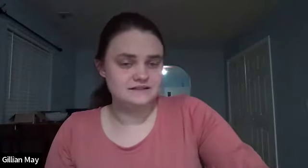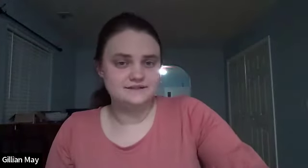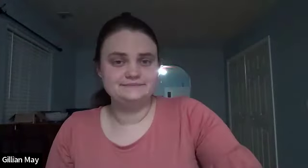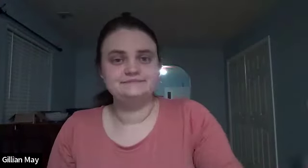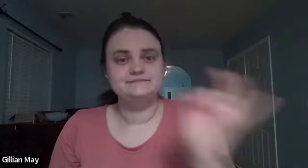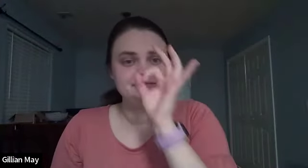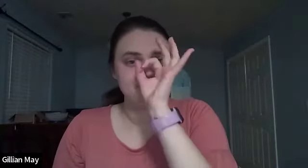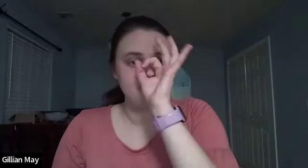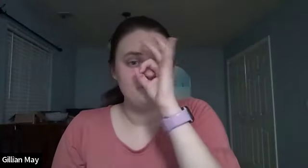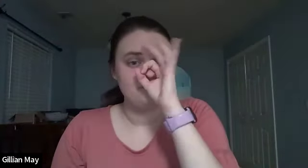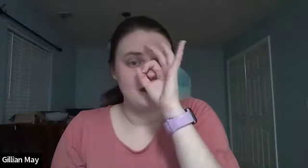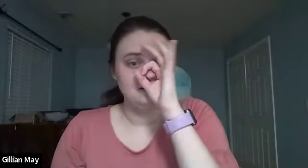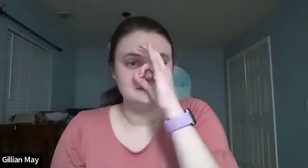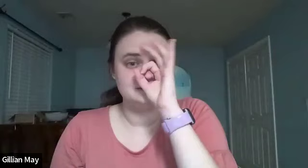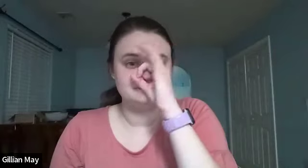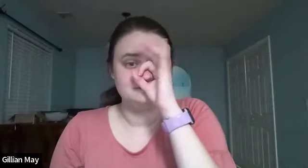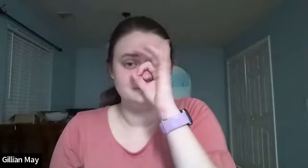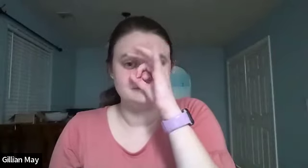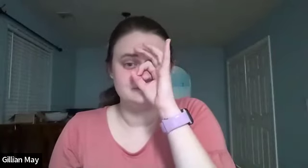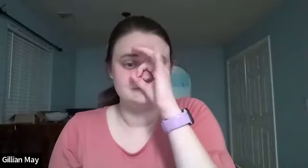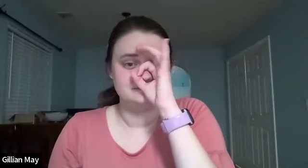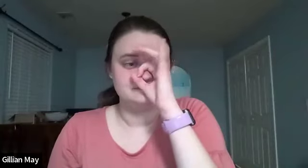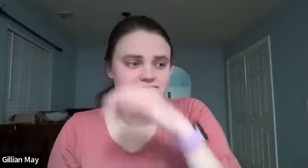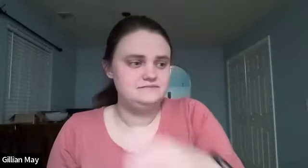Fox, fox.